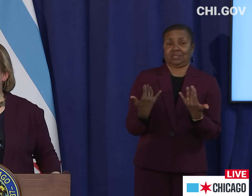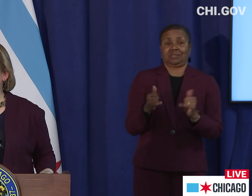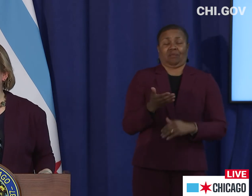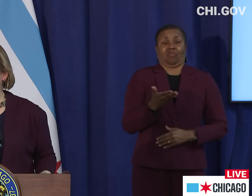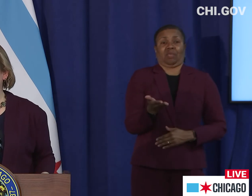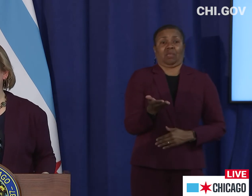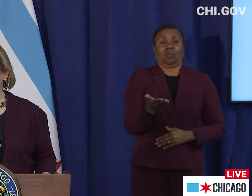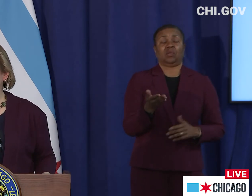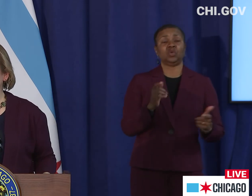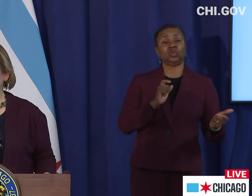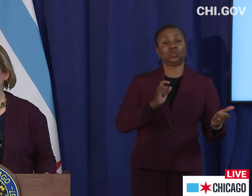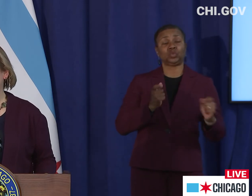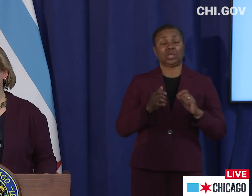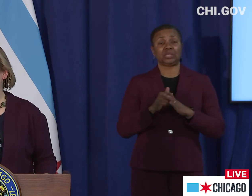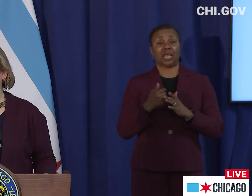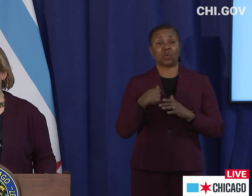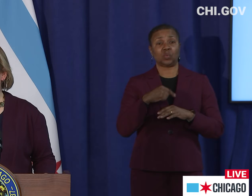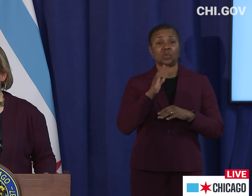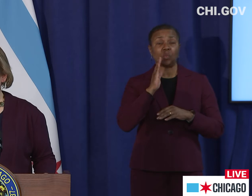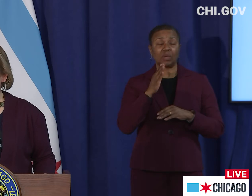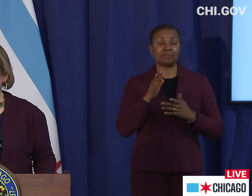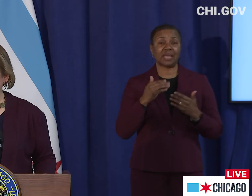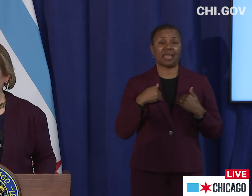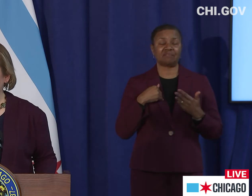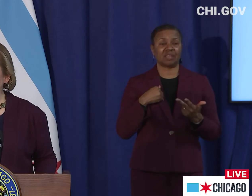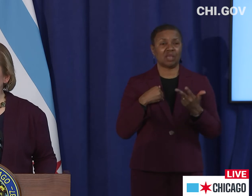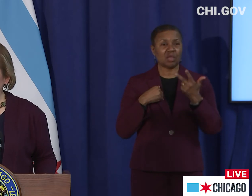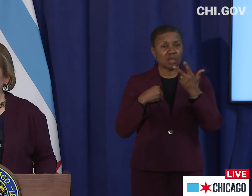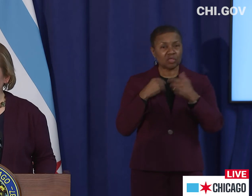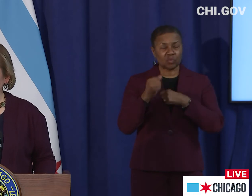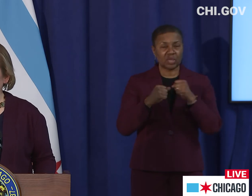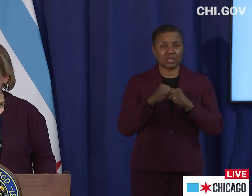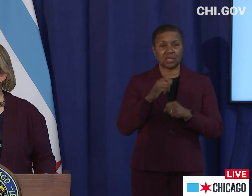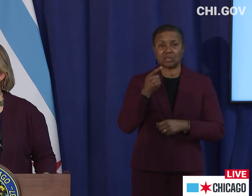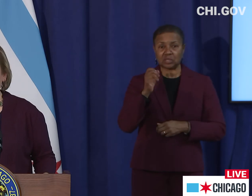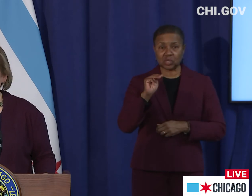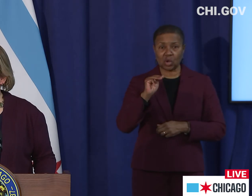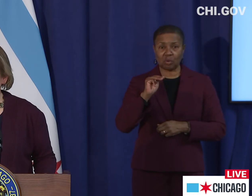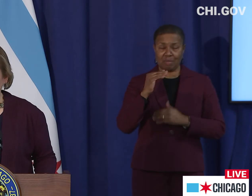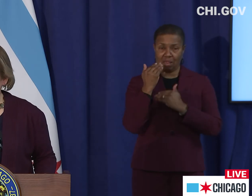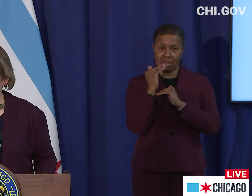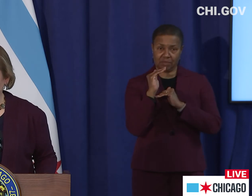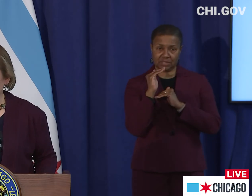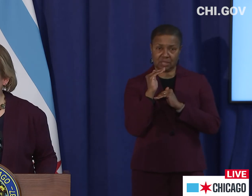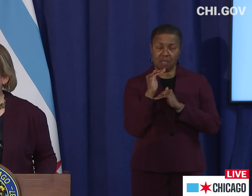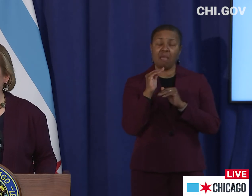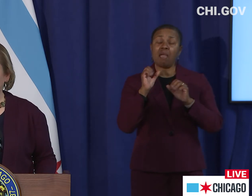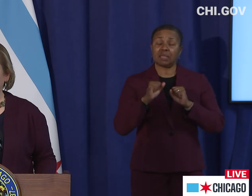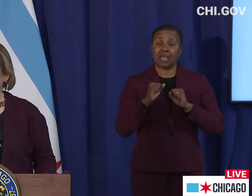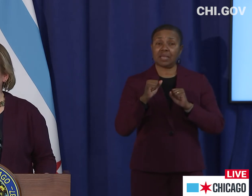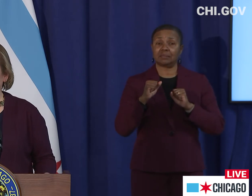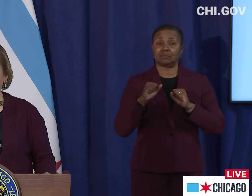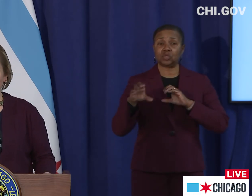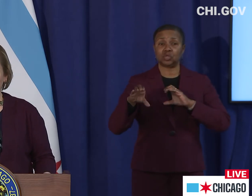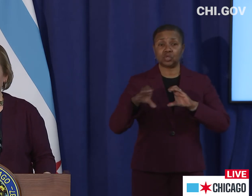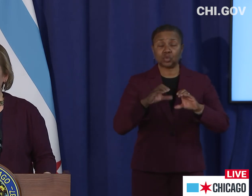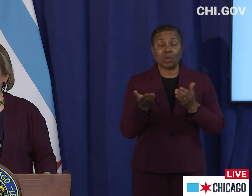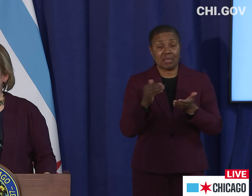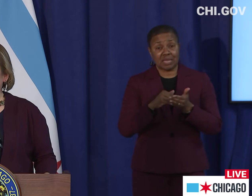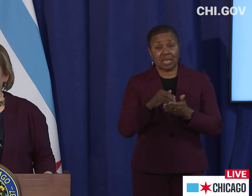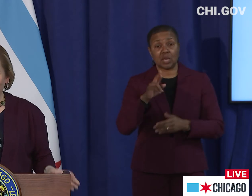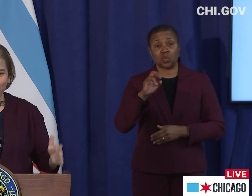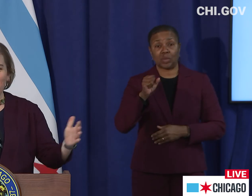priorities, we are going to be putting 3-year terms in place that can be renewed. So it's not that we're looking